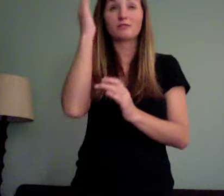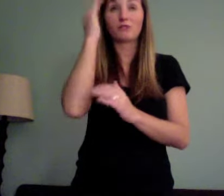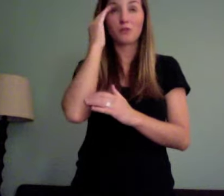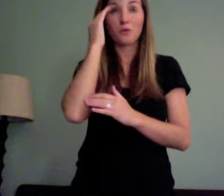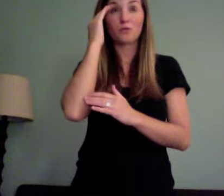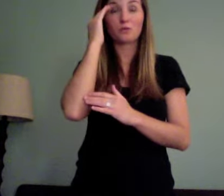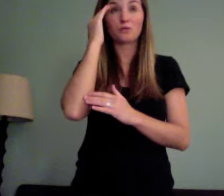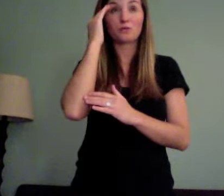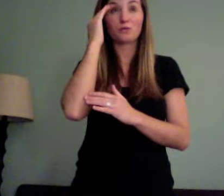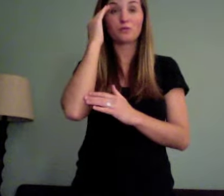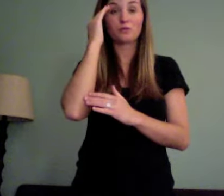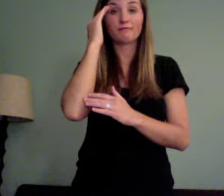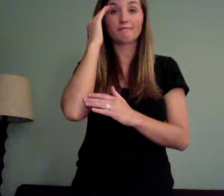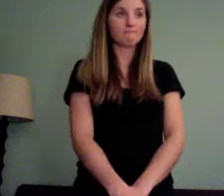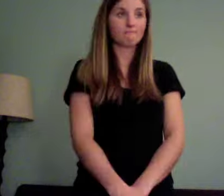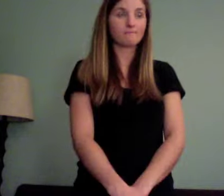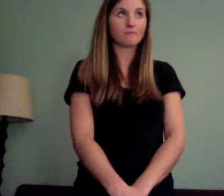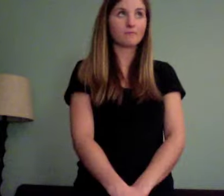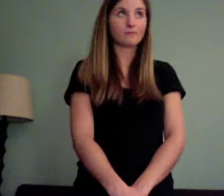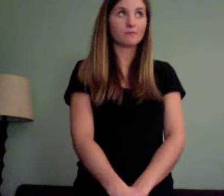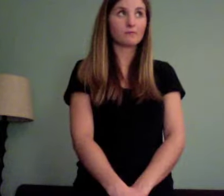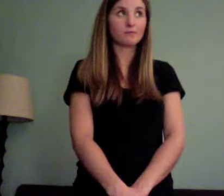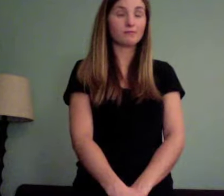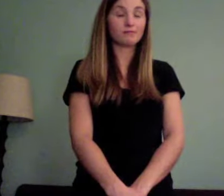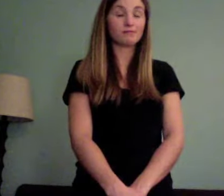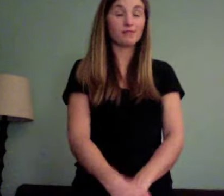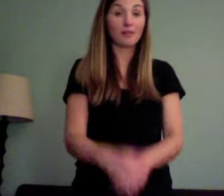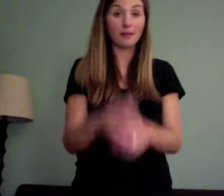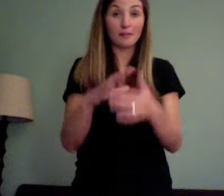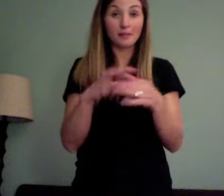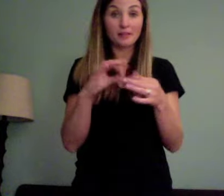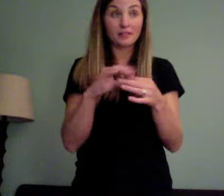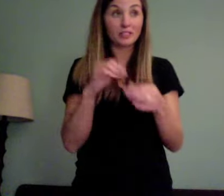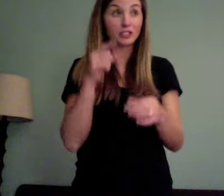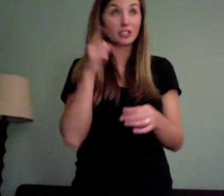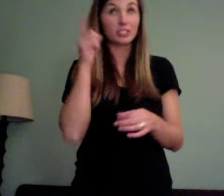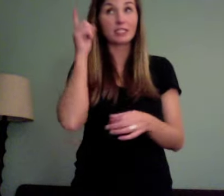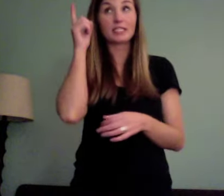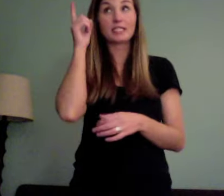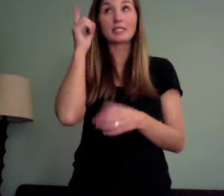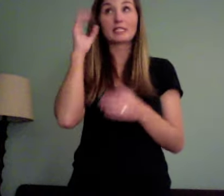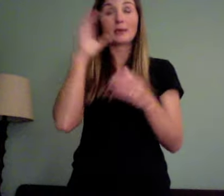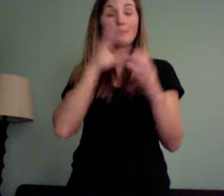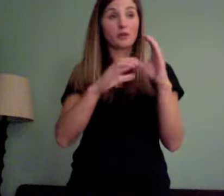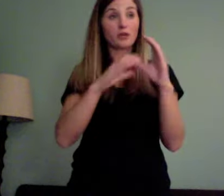that he's communicating to you and to me today, that one thing is this. Ready?